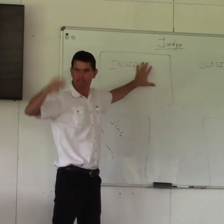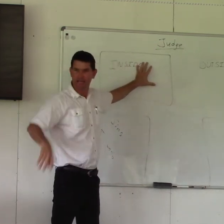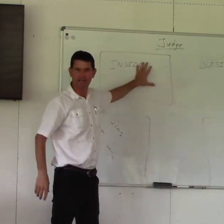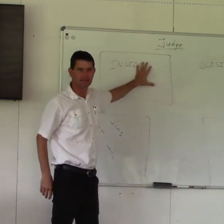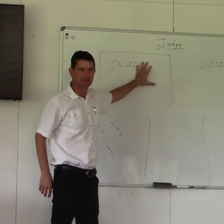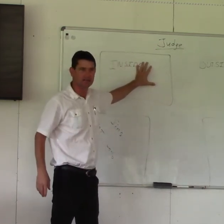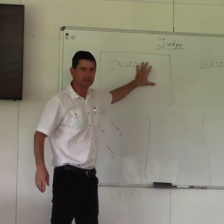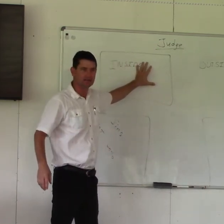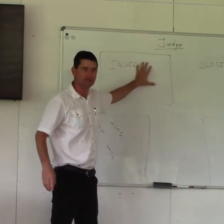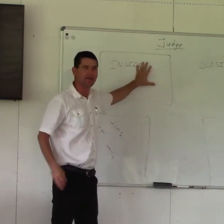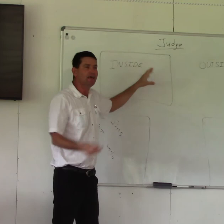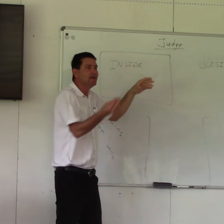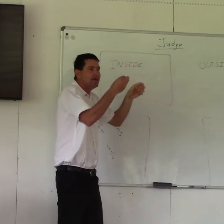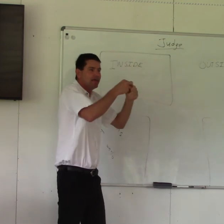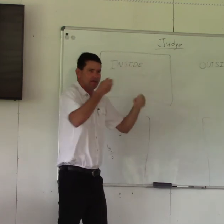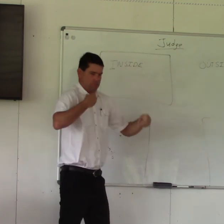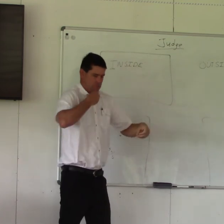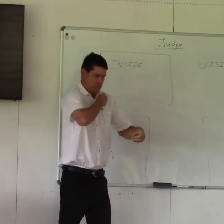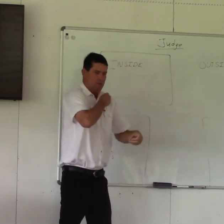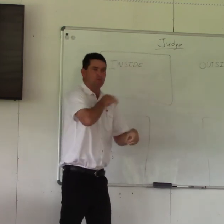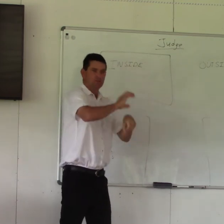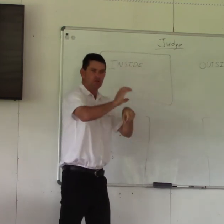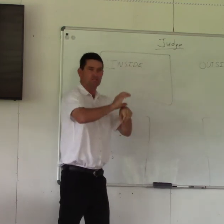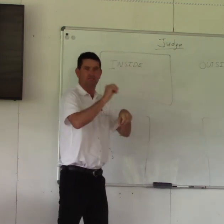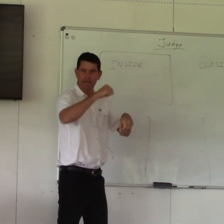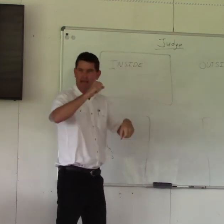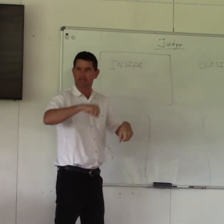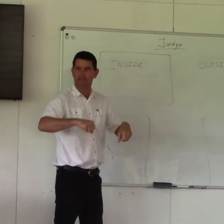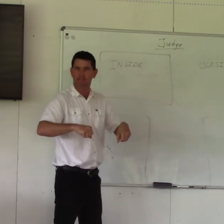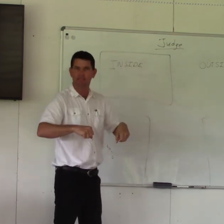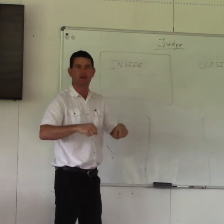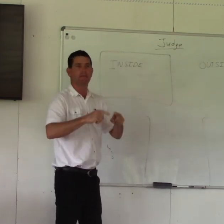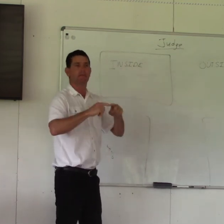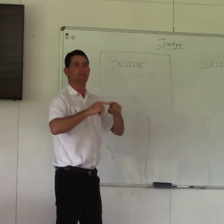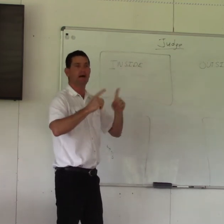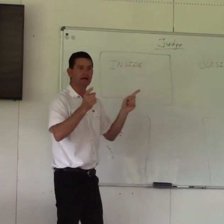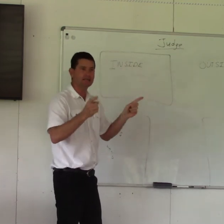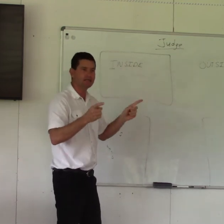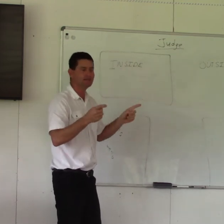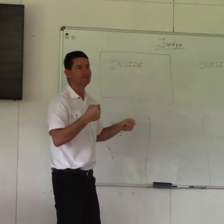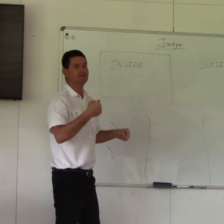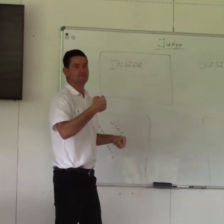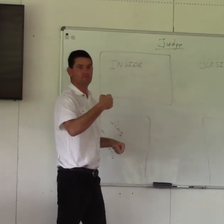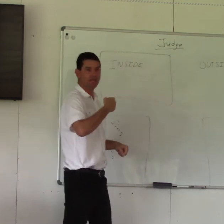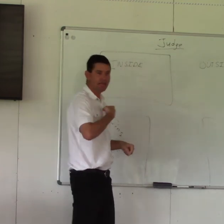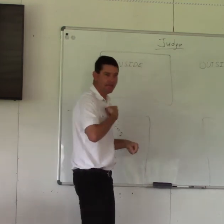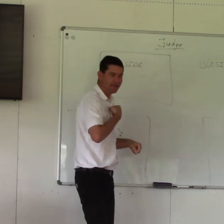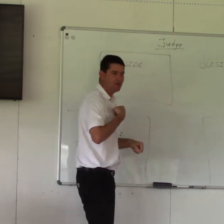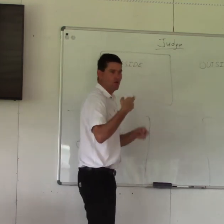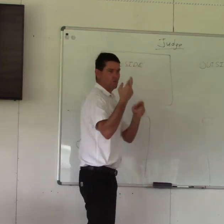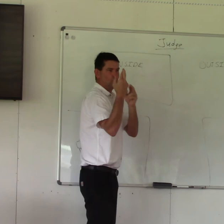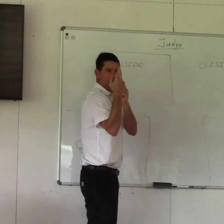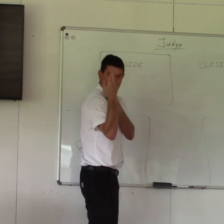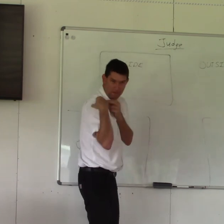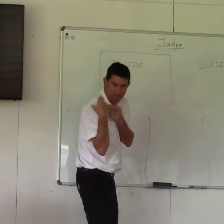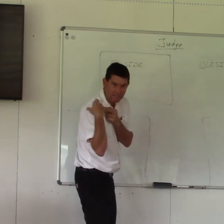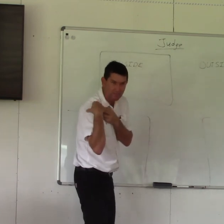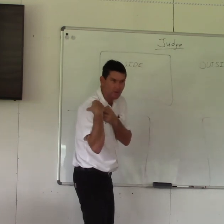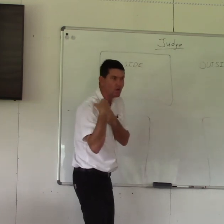understand? In church, yes. But me responsible,